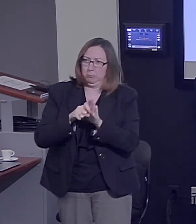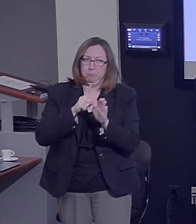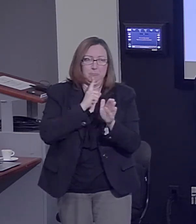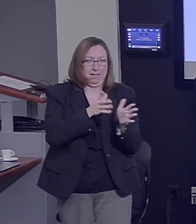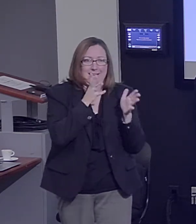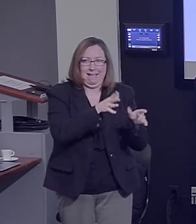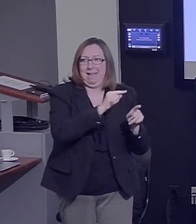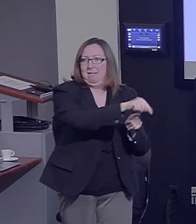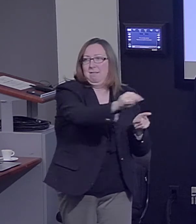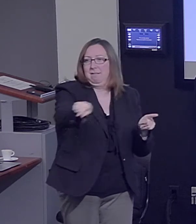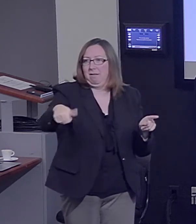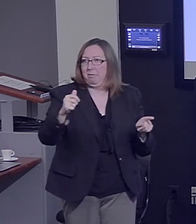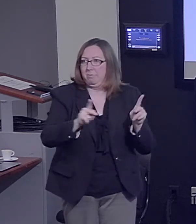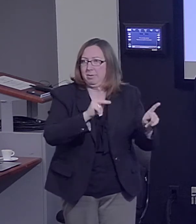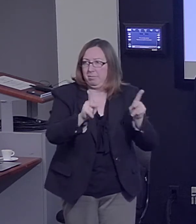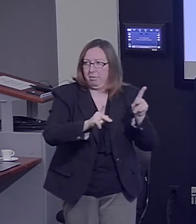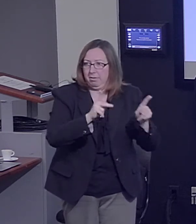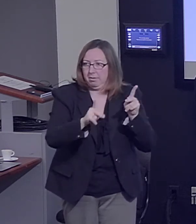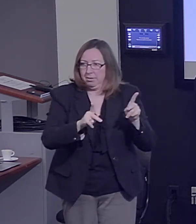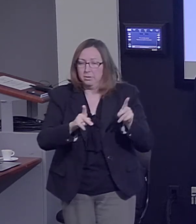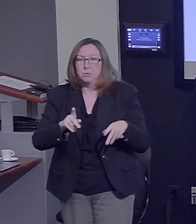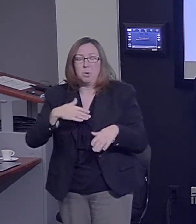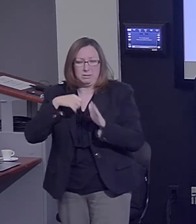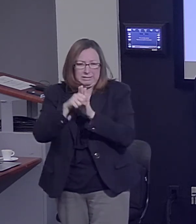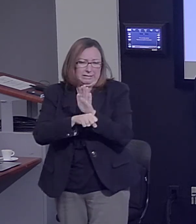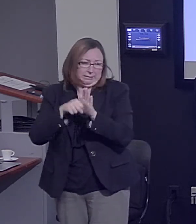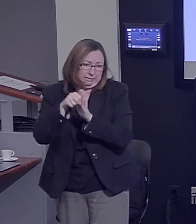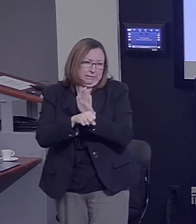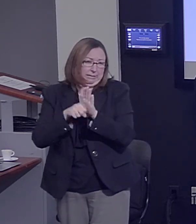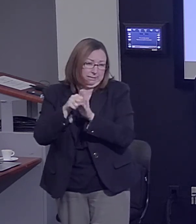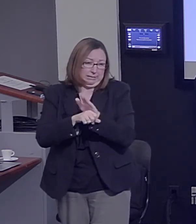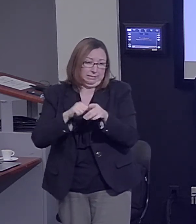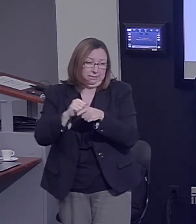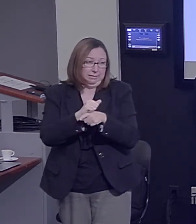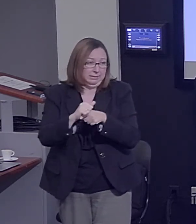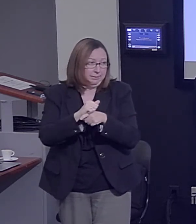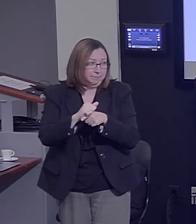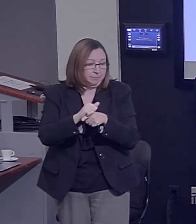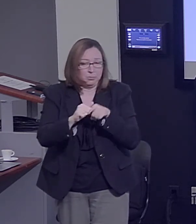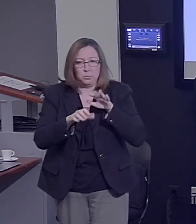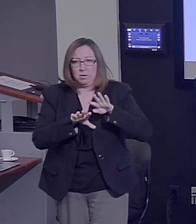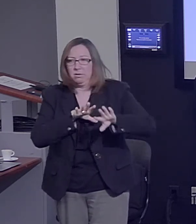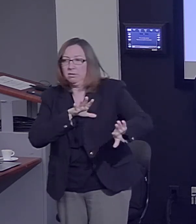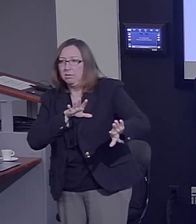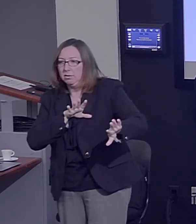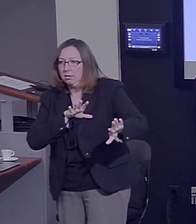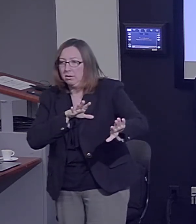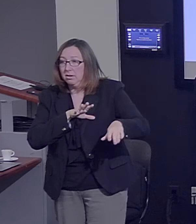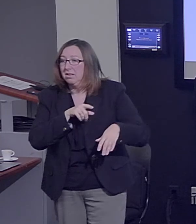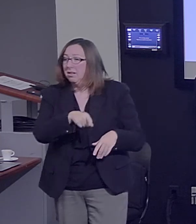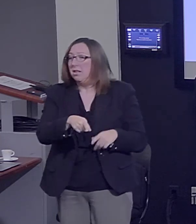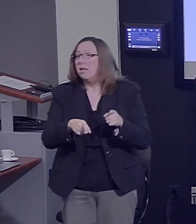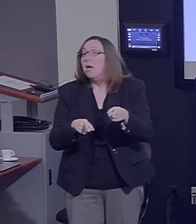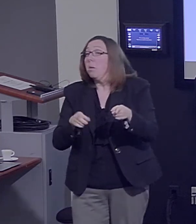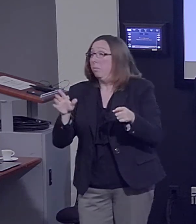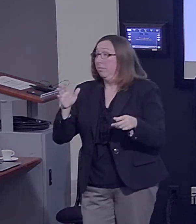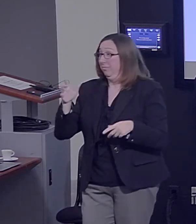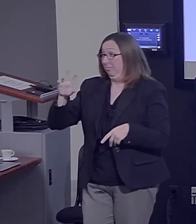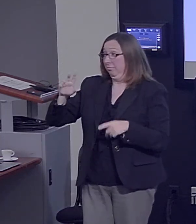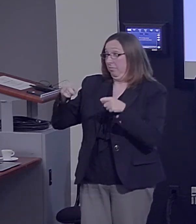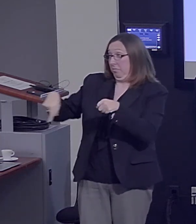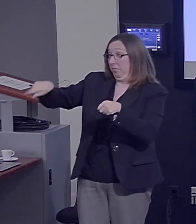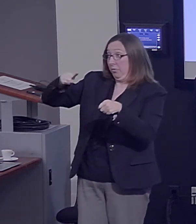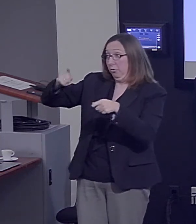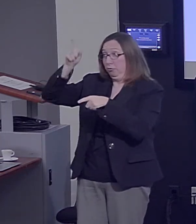been used by Hitler was Untermenschen. They are not really, they are primates, they are not human beings.